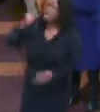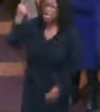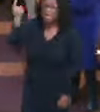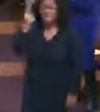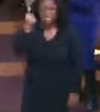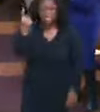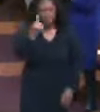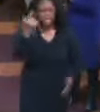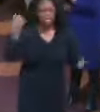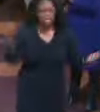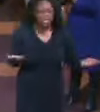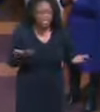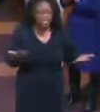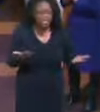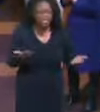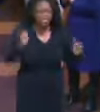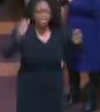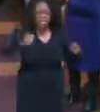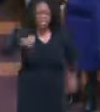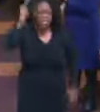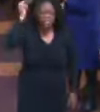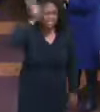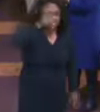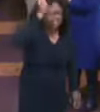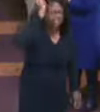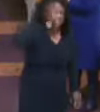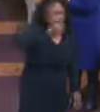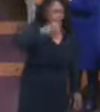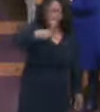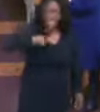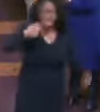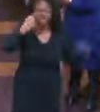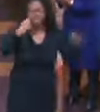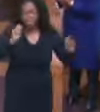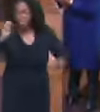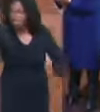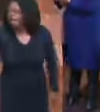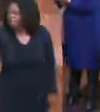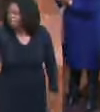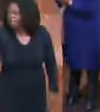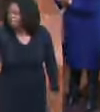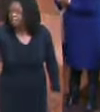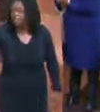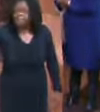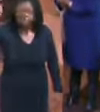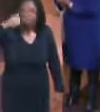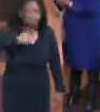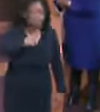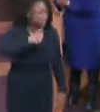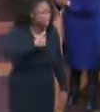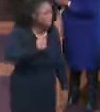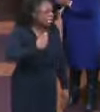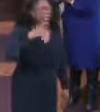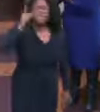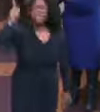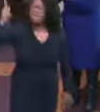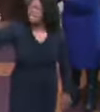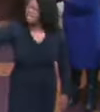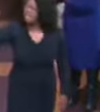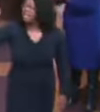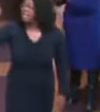Anybody here that will testify, I tried him for myself. He